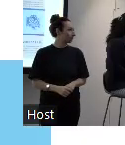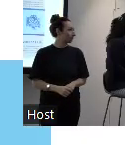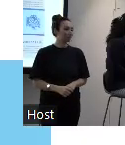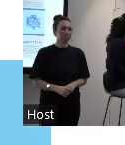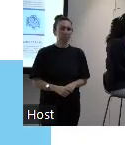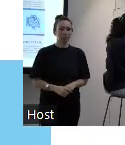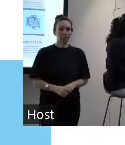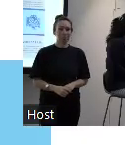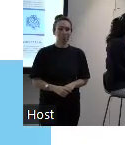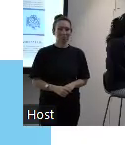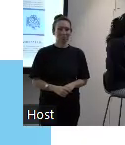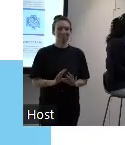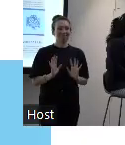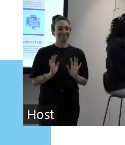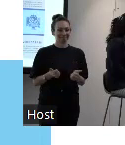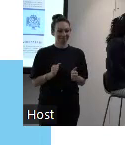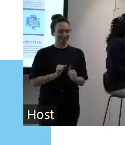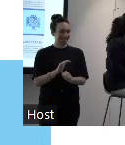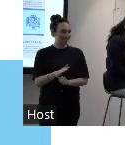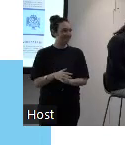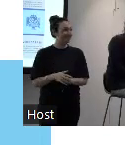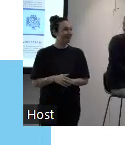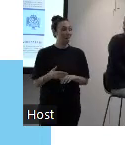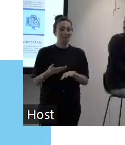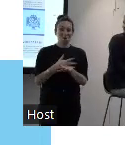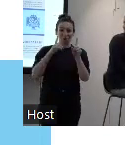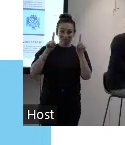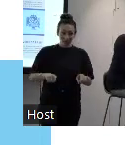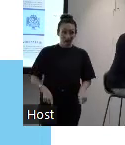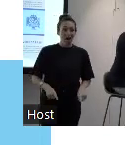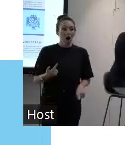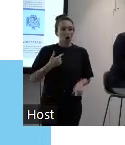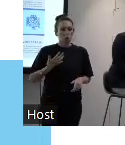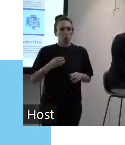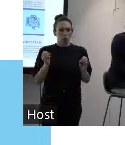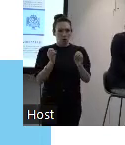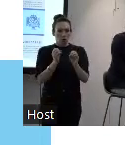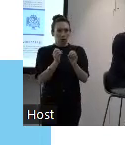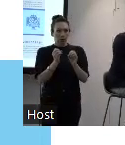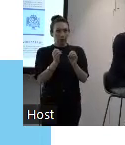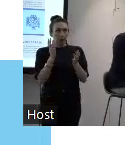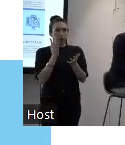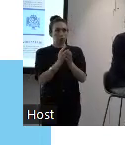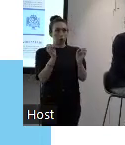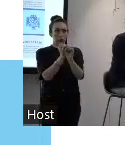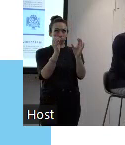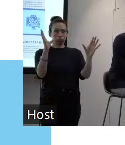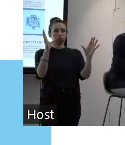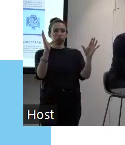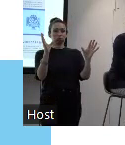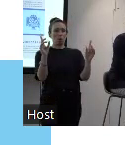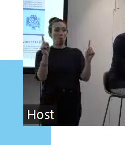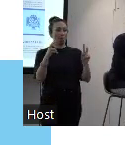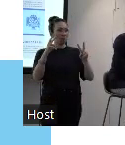well, there we are. Excellent. So before I dive in, I just wanted to sort of step back a bit and provide you with a vision of where we see this